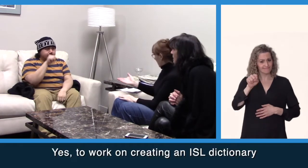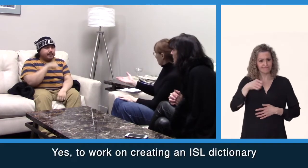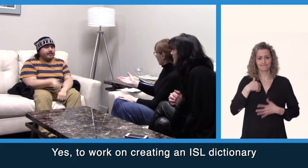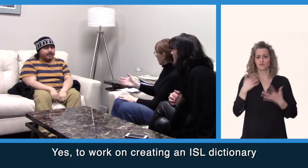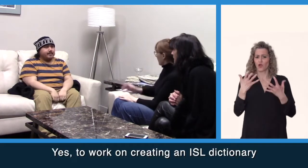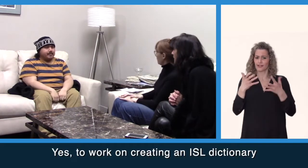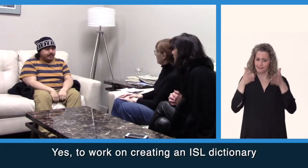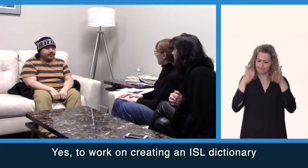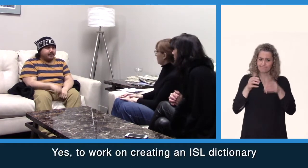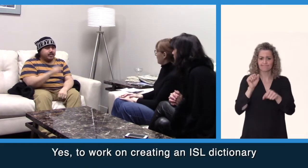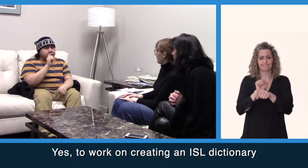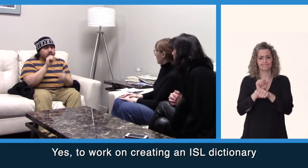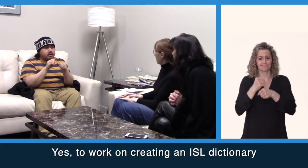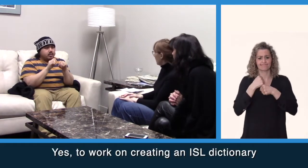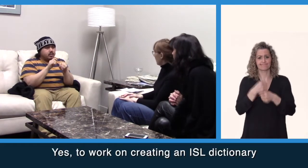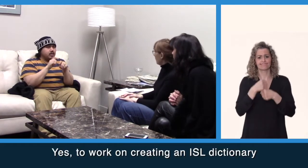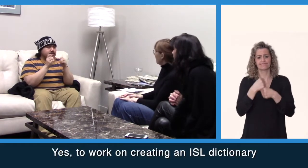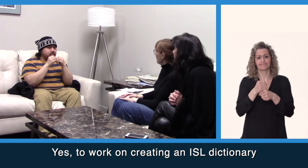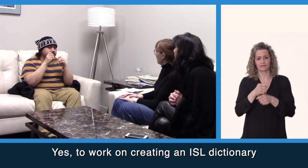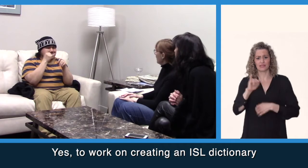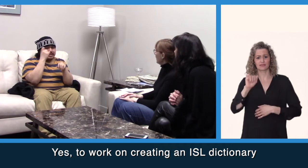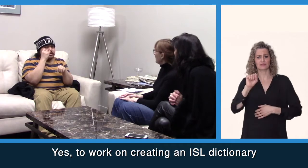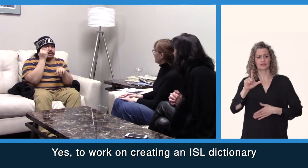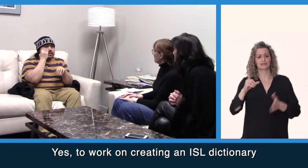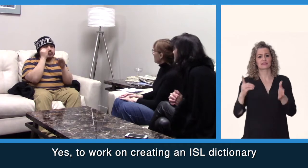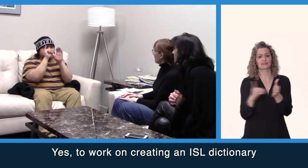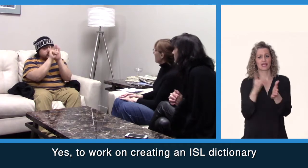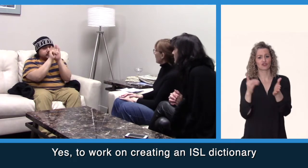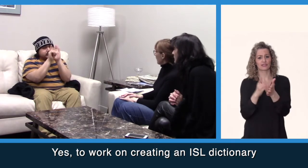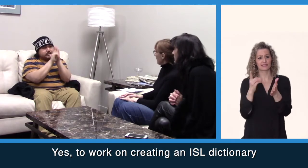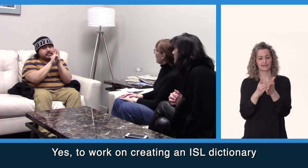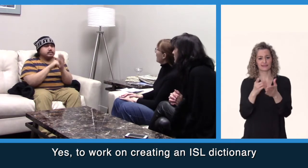Yeah, for example, set up a dictionary.